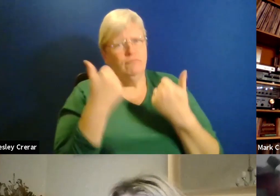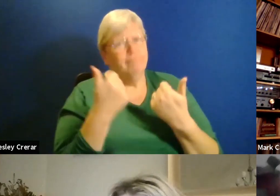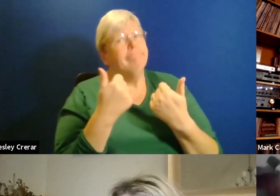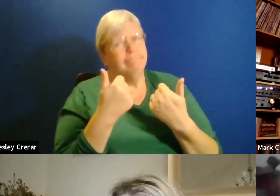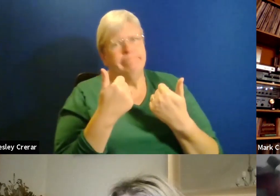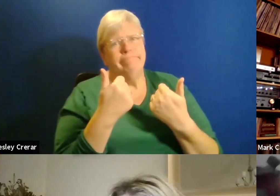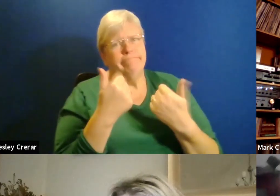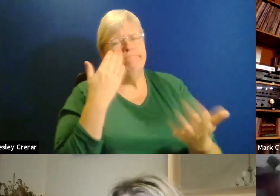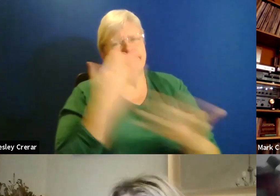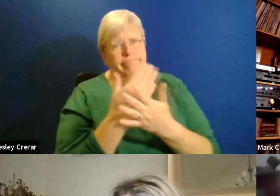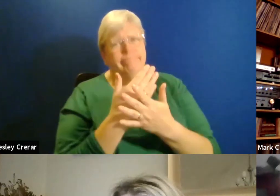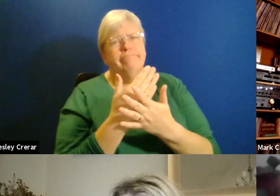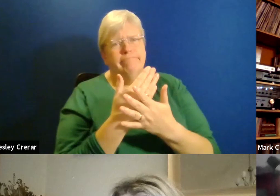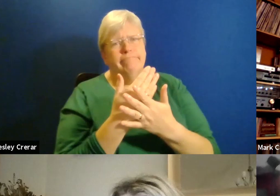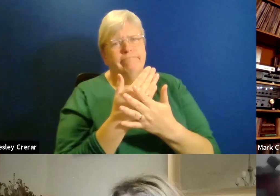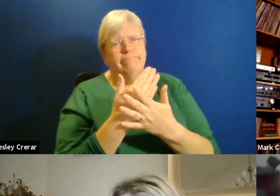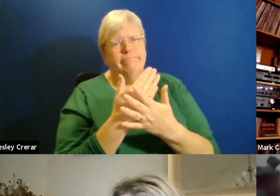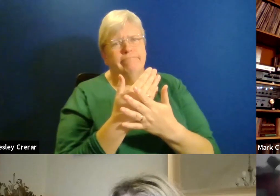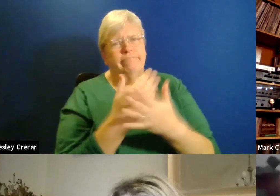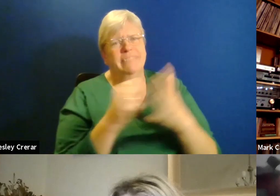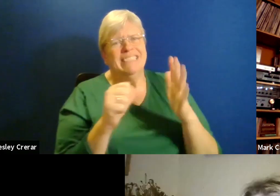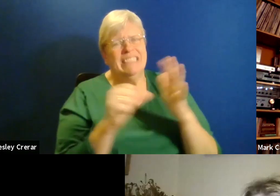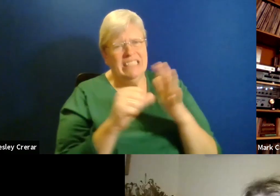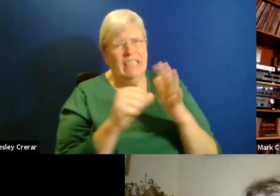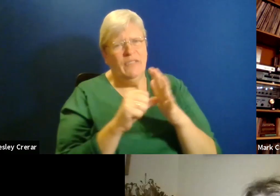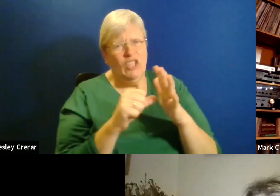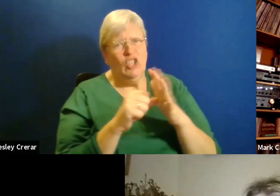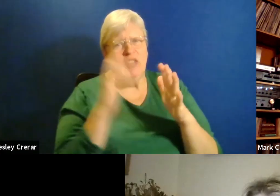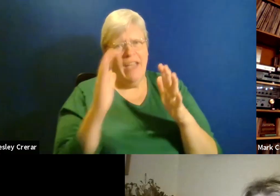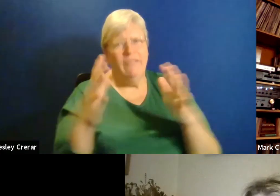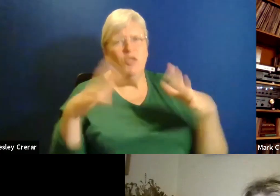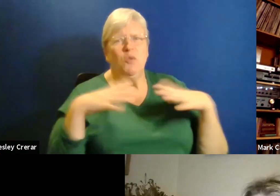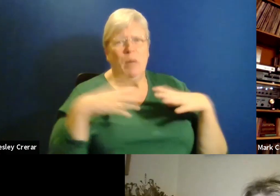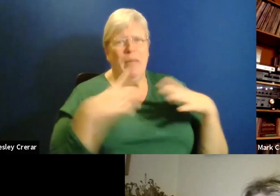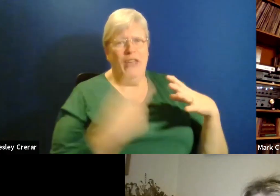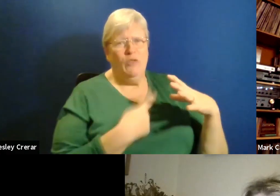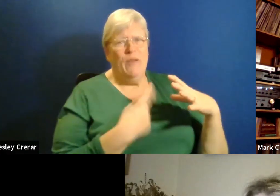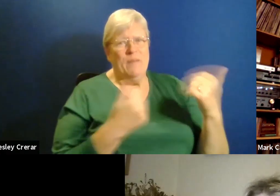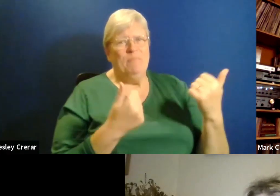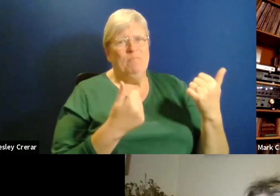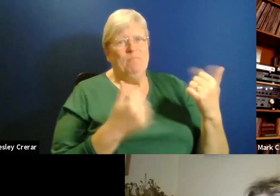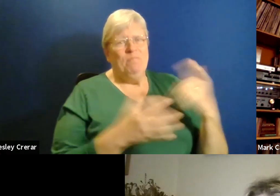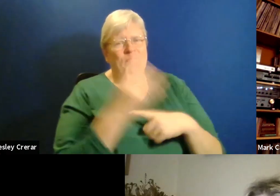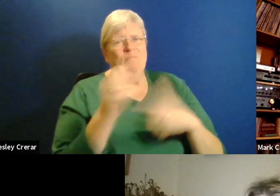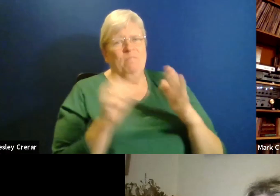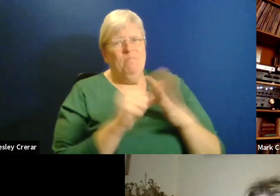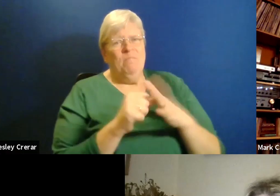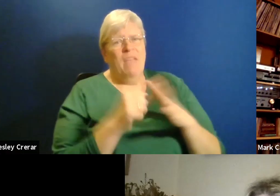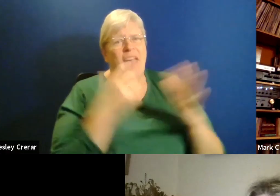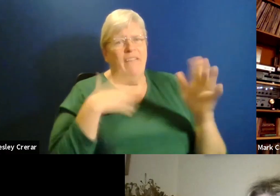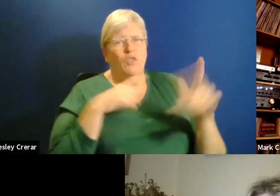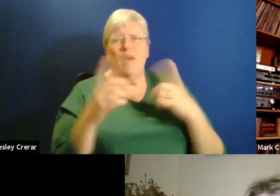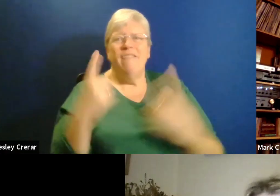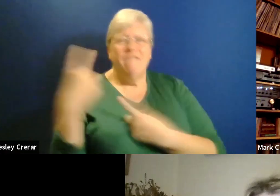is something that's really quite difficult. So you have to really kind of go out and seek that, and